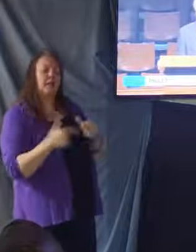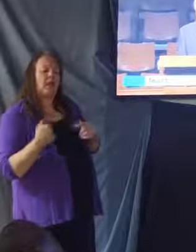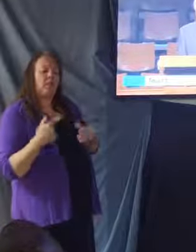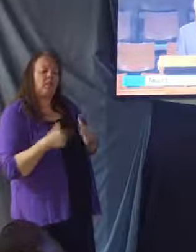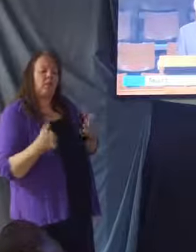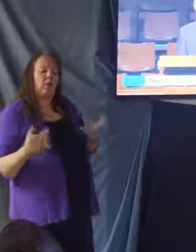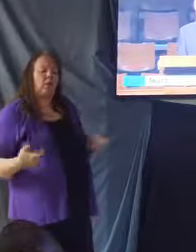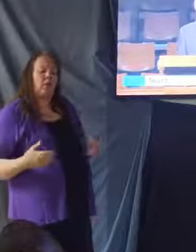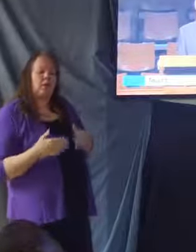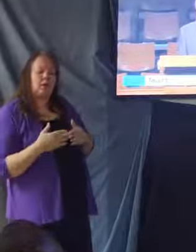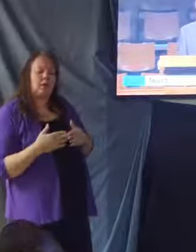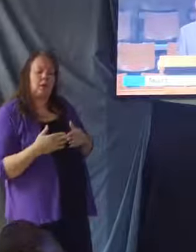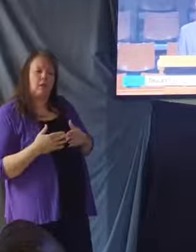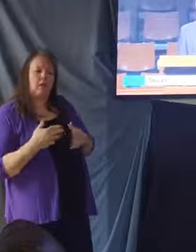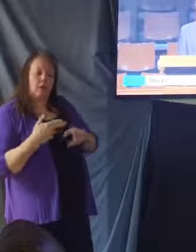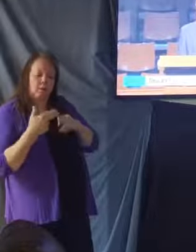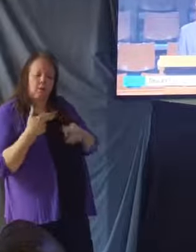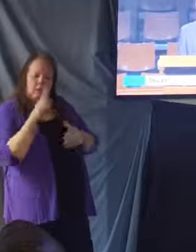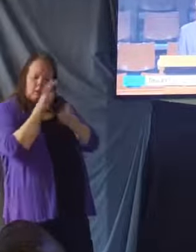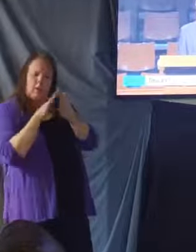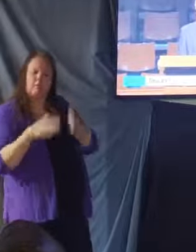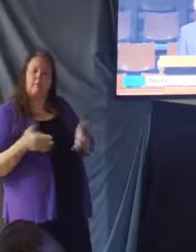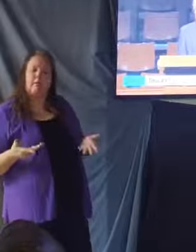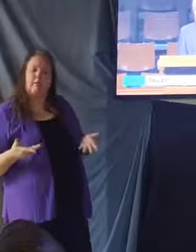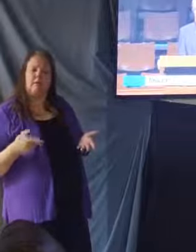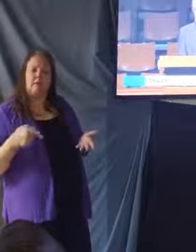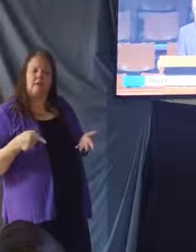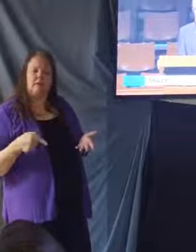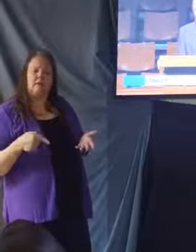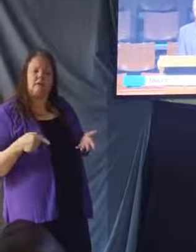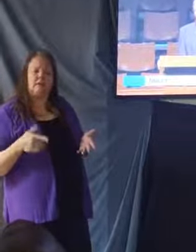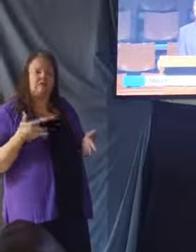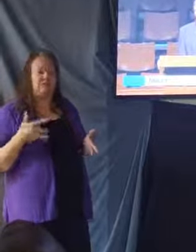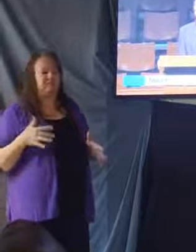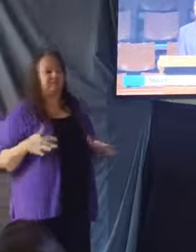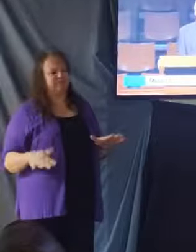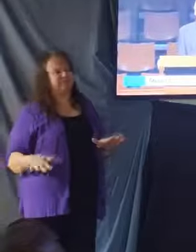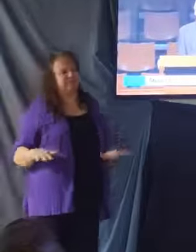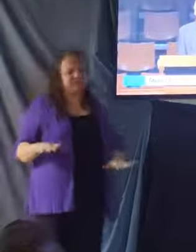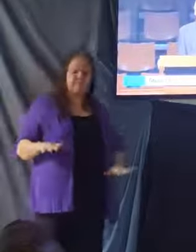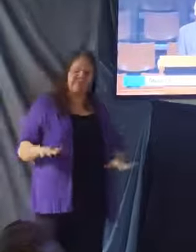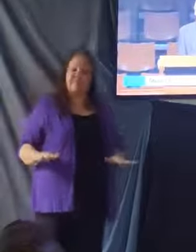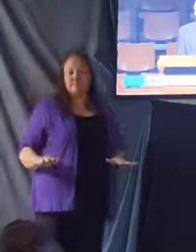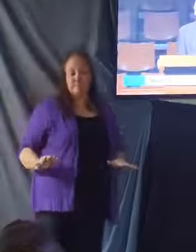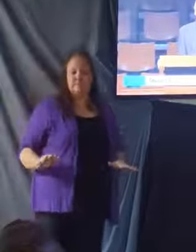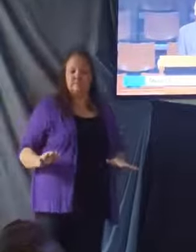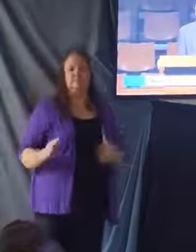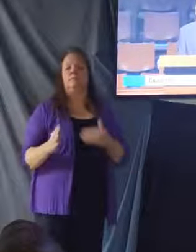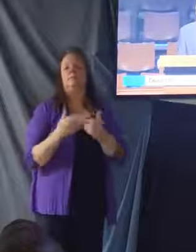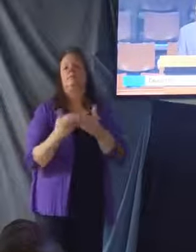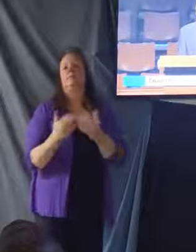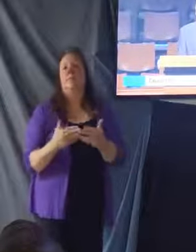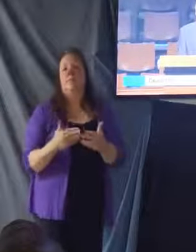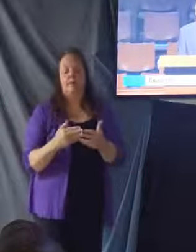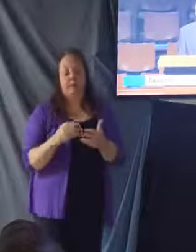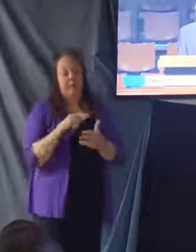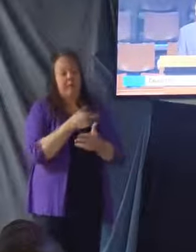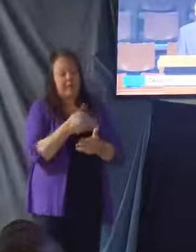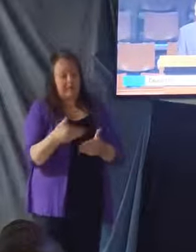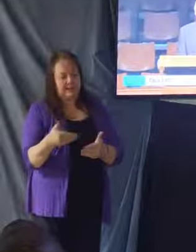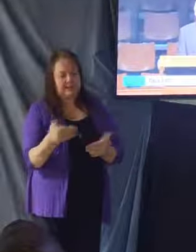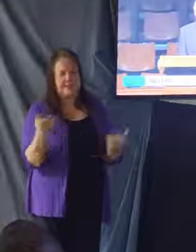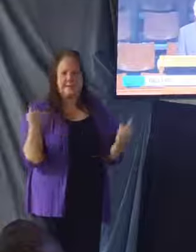that and be considered a believer. And they get unsettled. That doesn't matter. These things